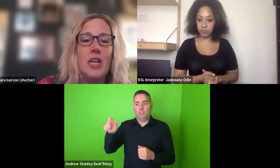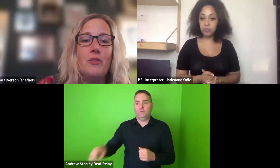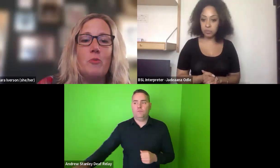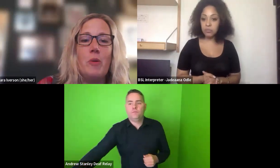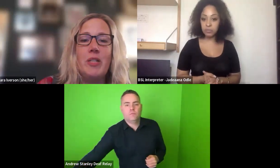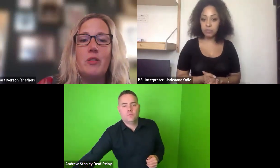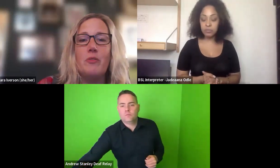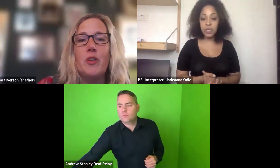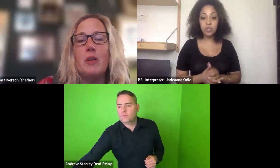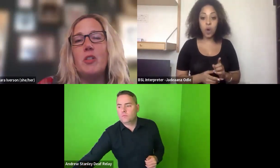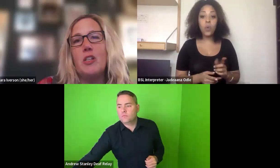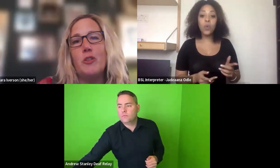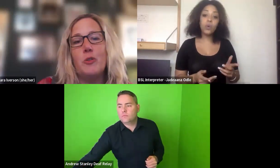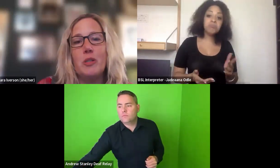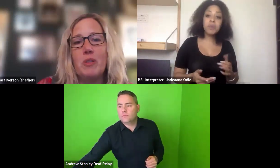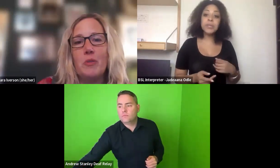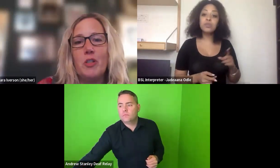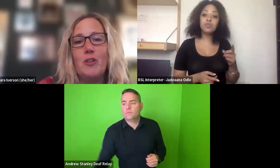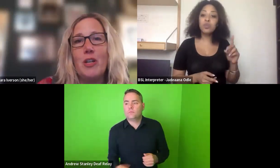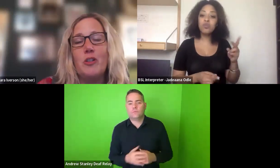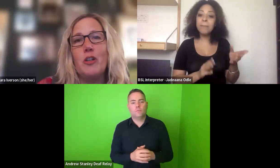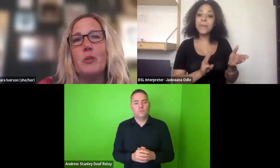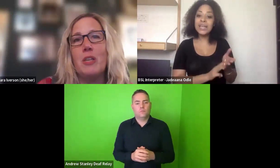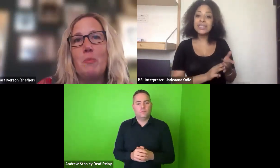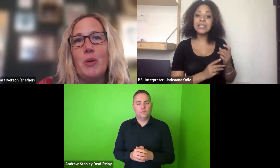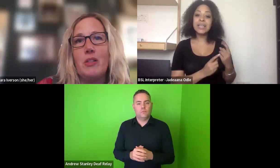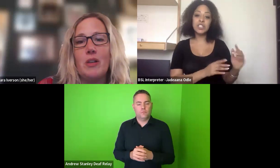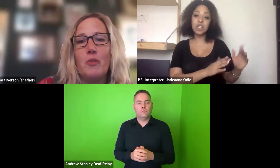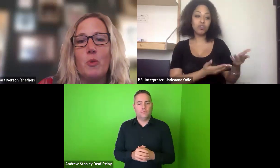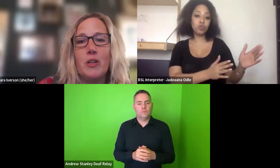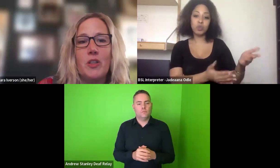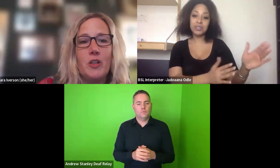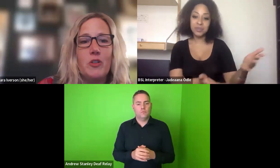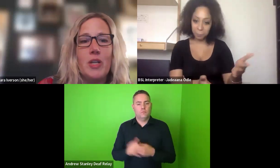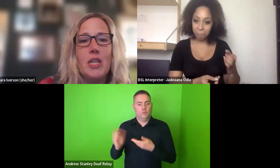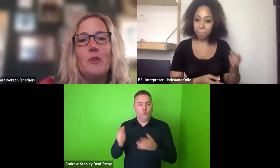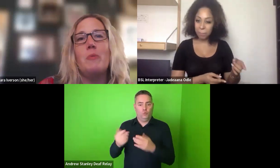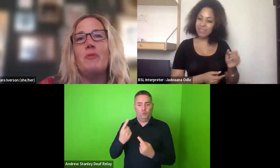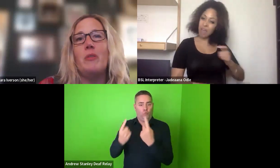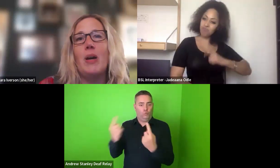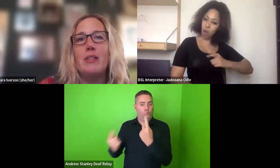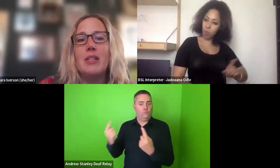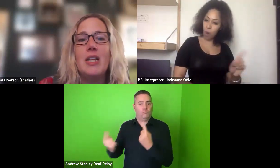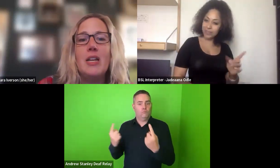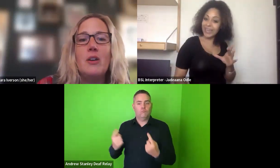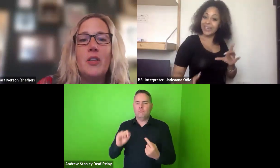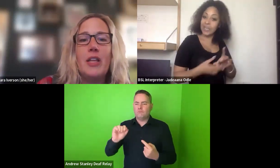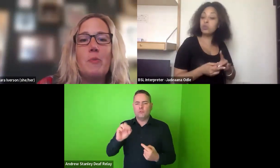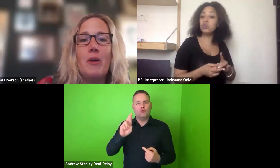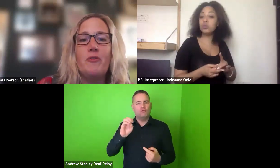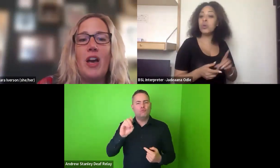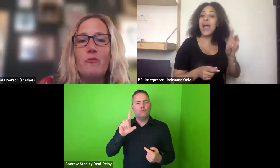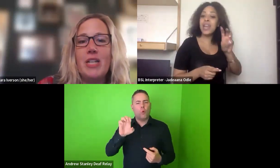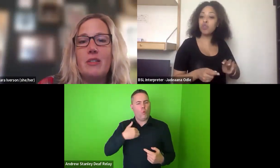going to take a few moments for them to introduce themselves to you and share some key points of the work that they're doing in the realm of e-waste. They'll